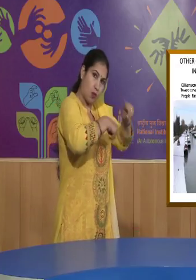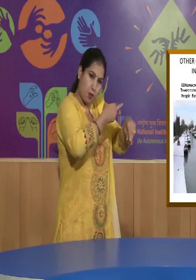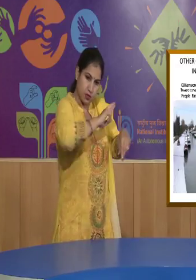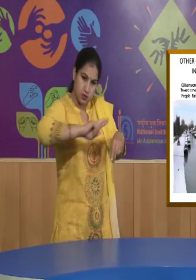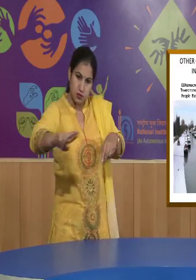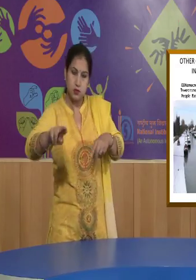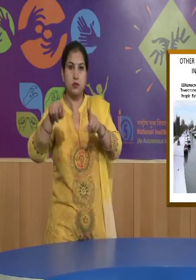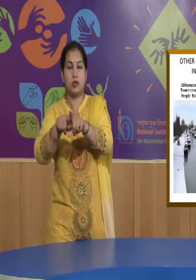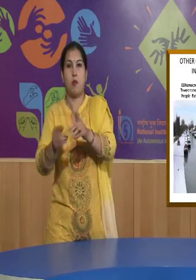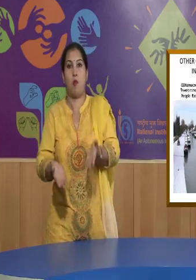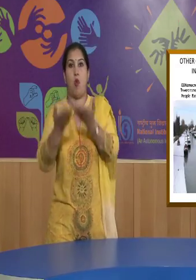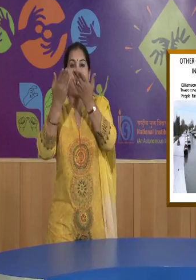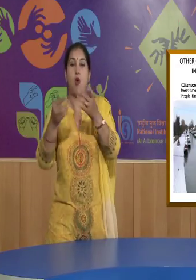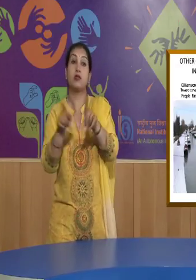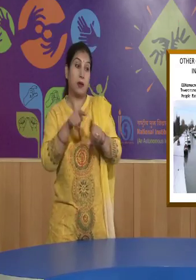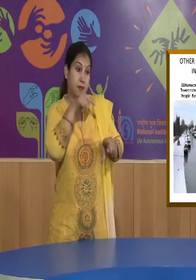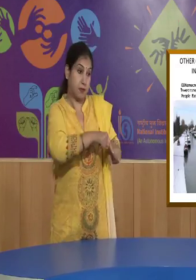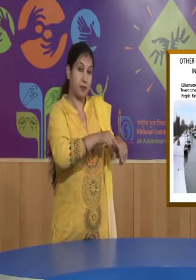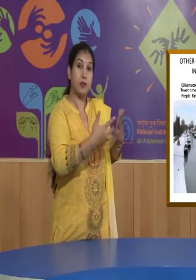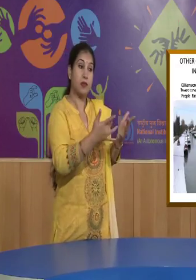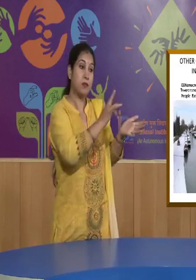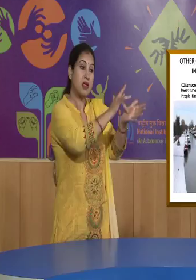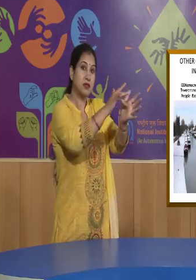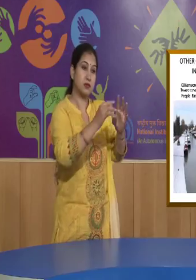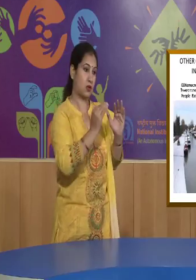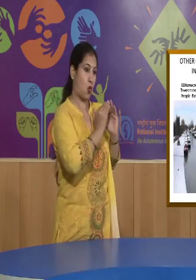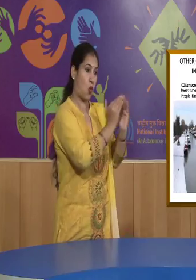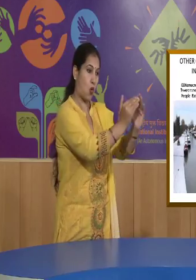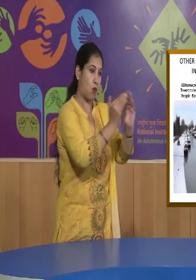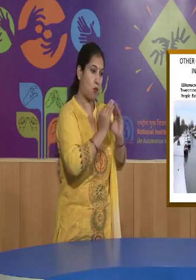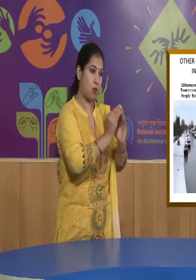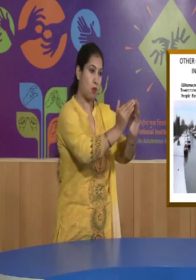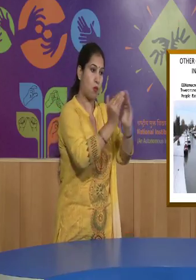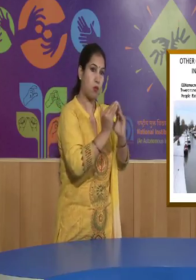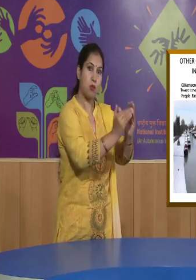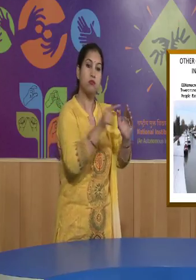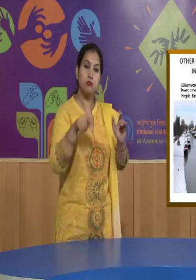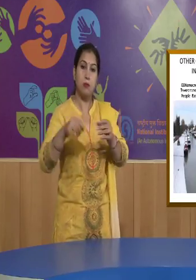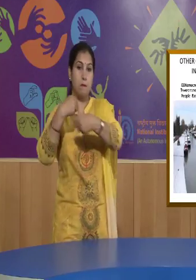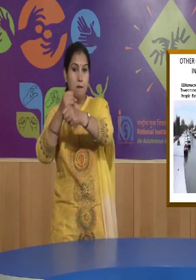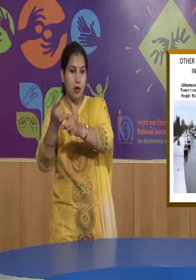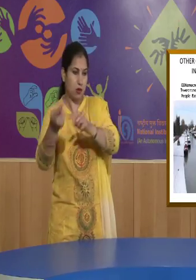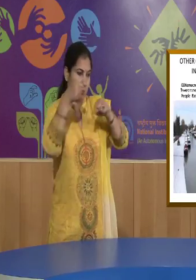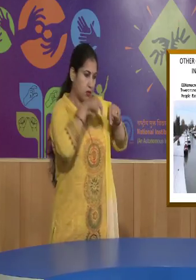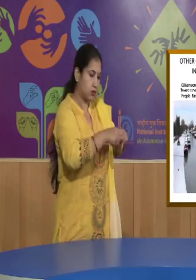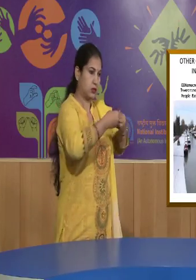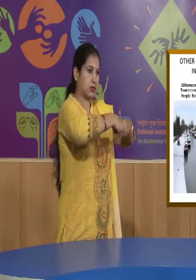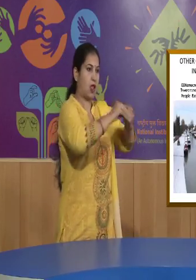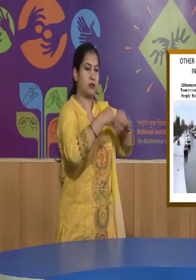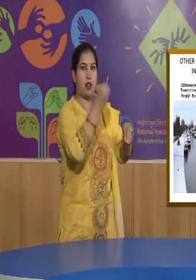And colonialism provided new ready markets for British